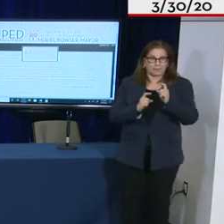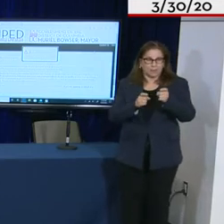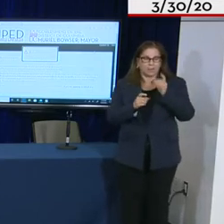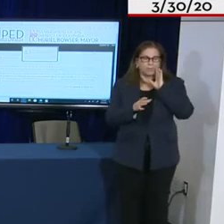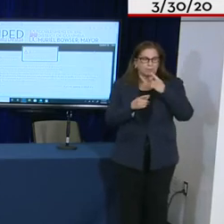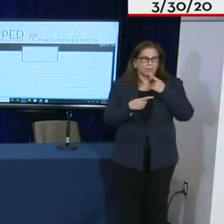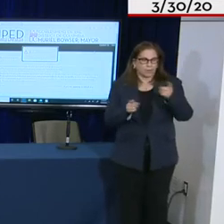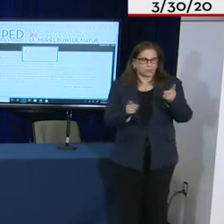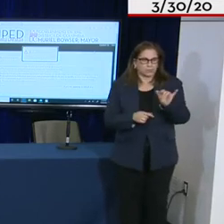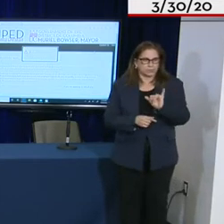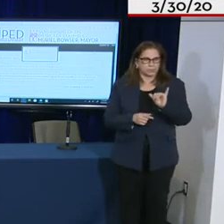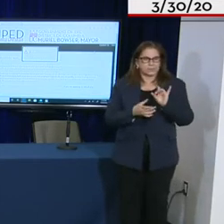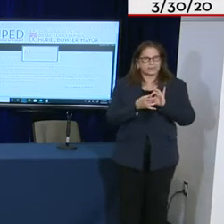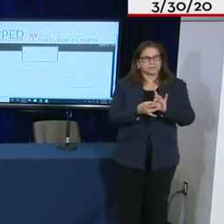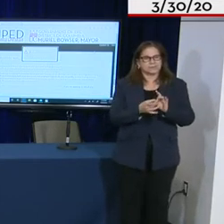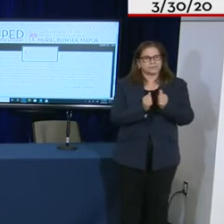the